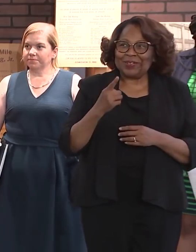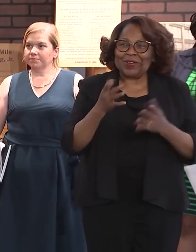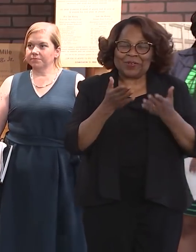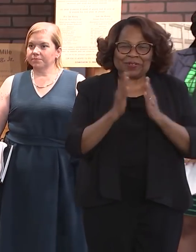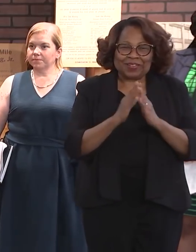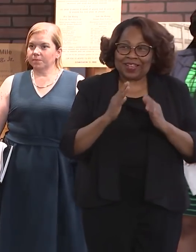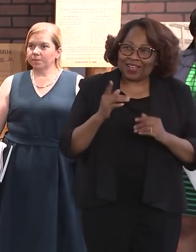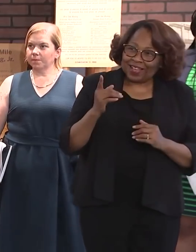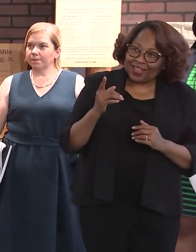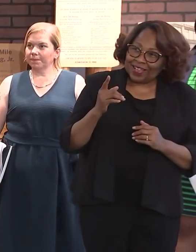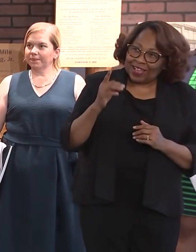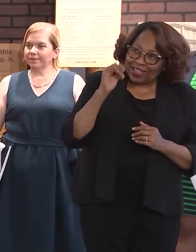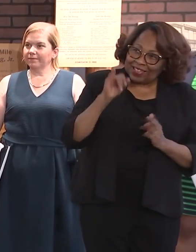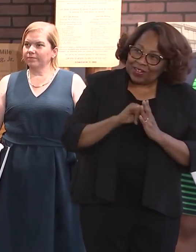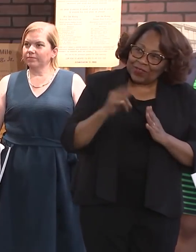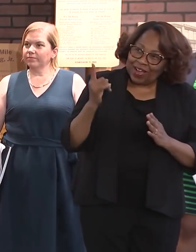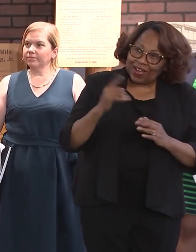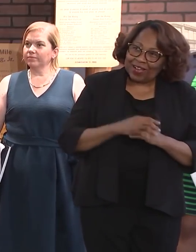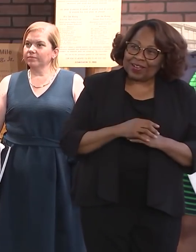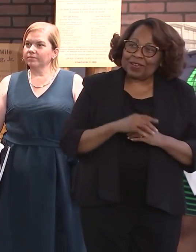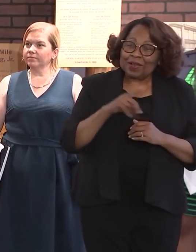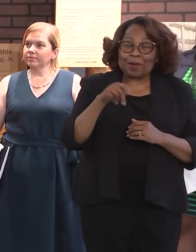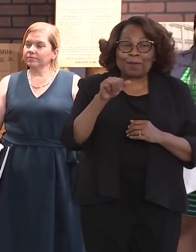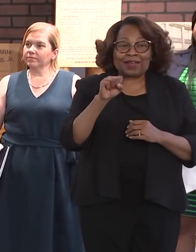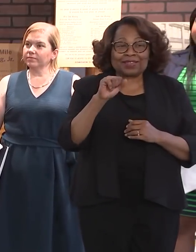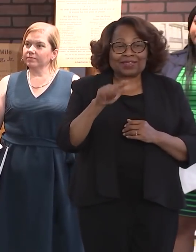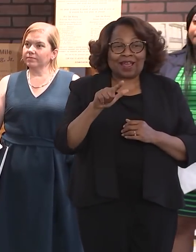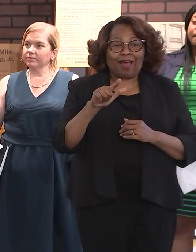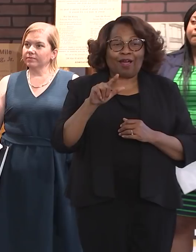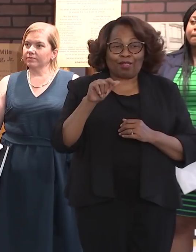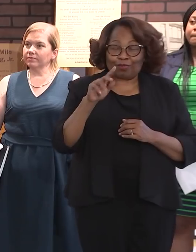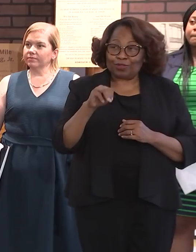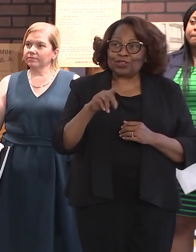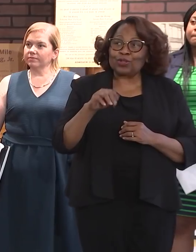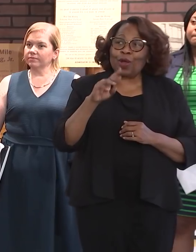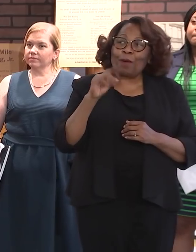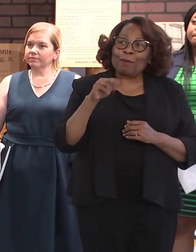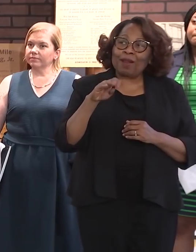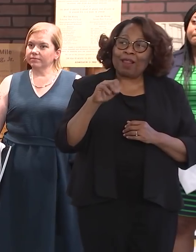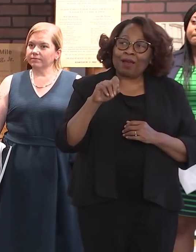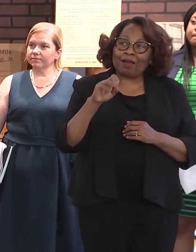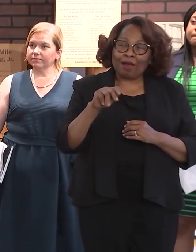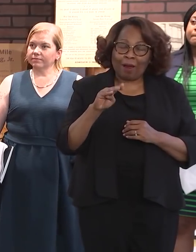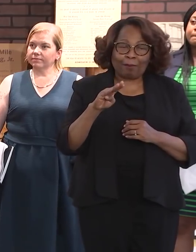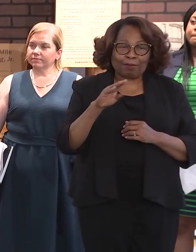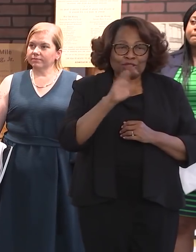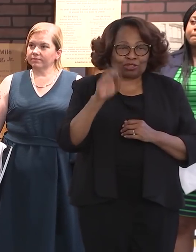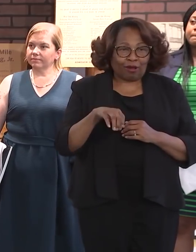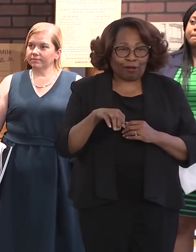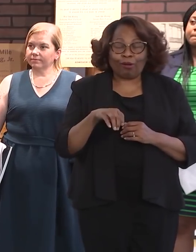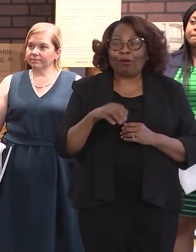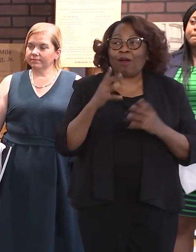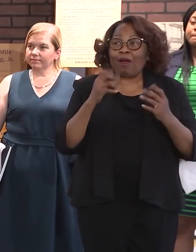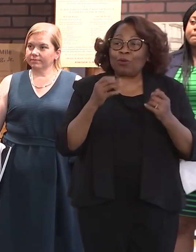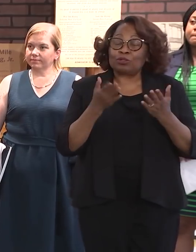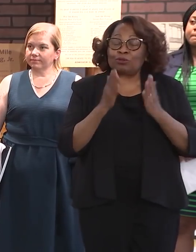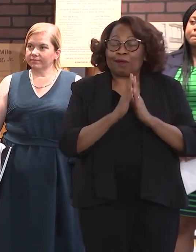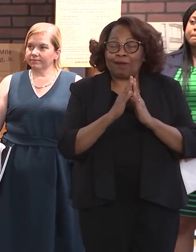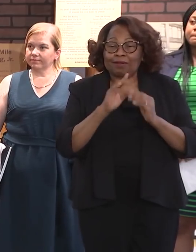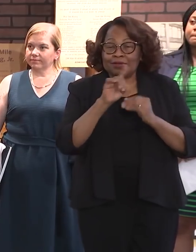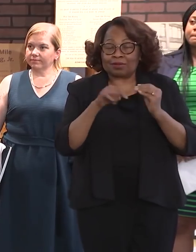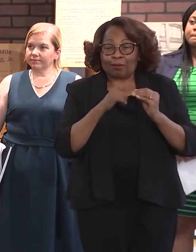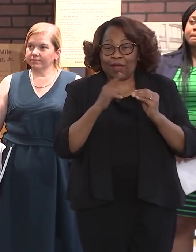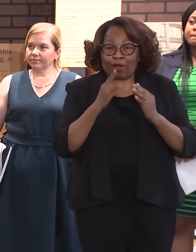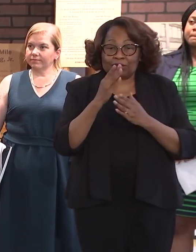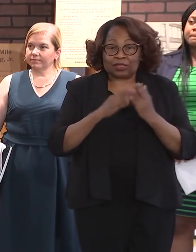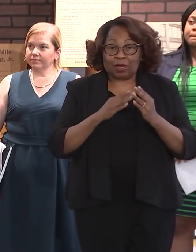ask about... Can you just identify yourself? Yes, my name is Pascal Sabino, West Side reporter for Block Club Chicago. Okay. I wanted to ask about some of